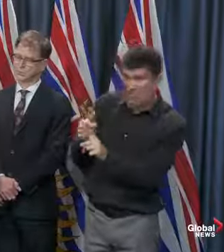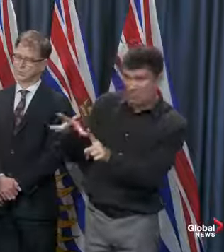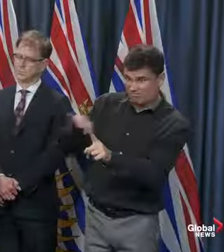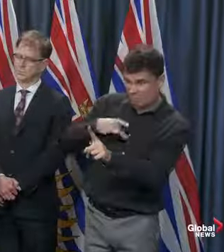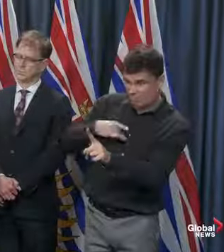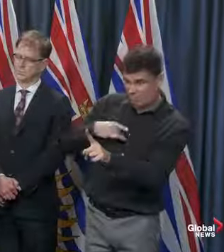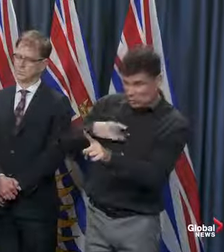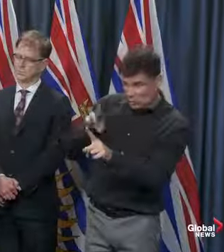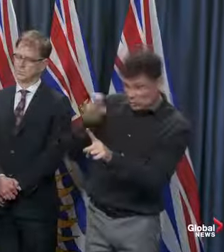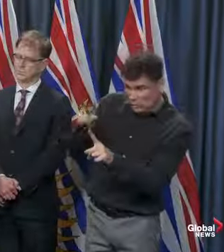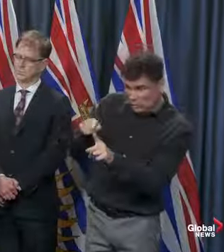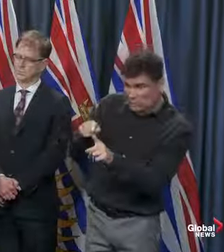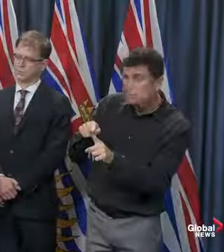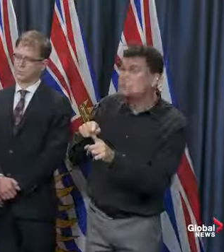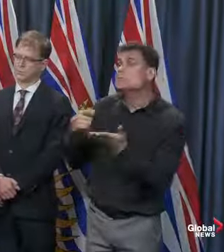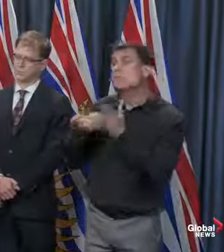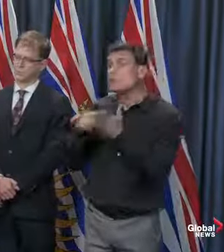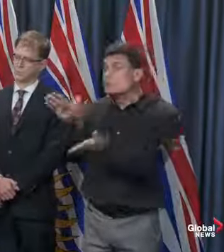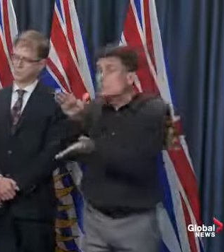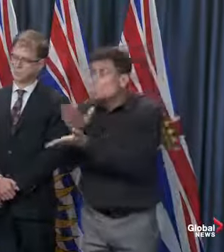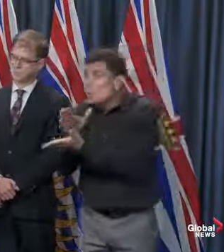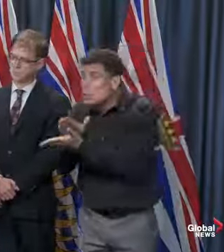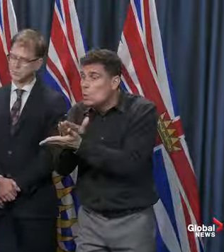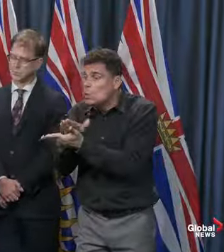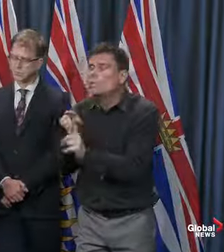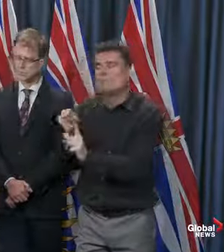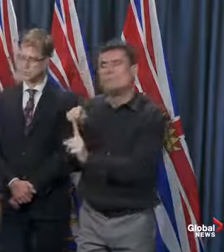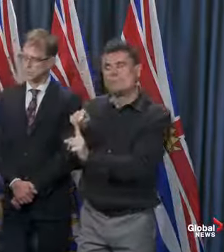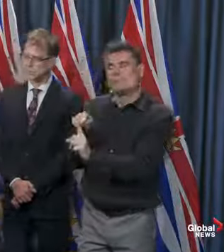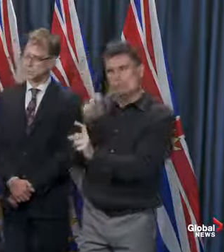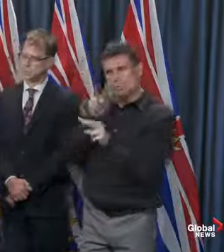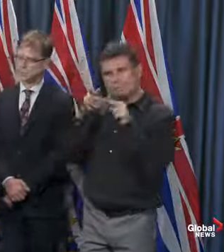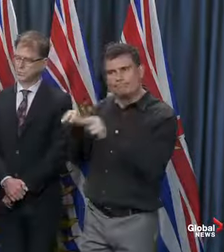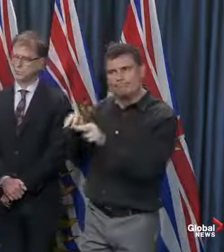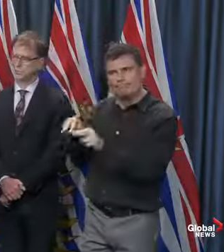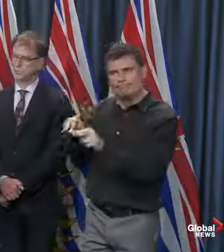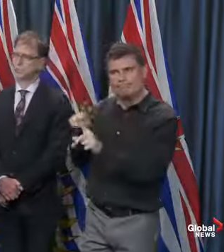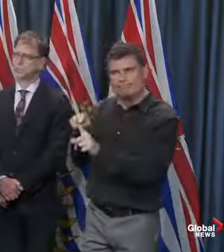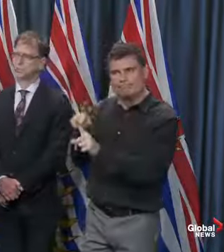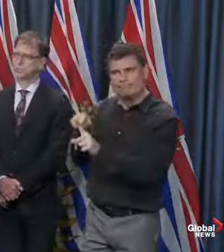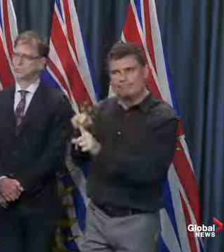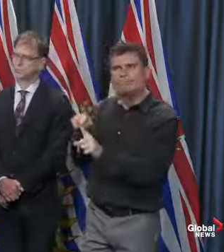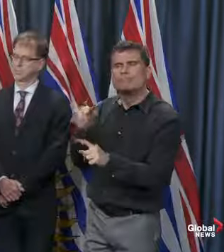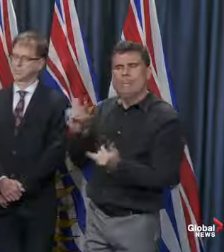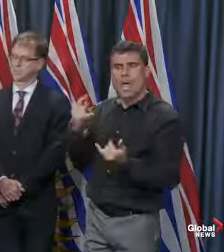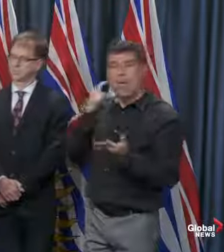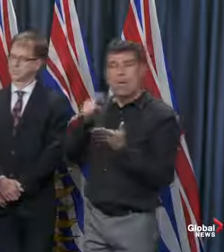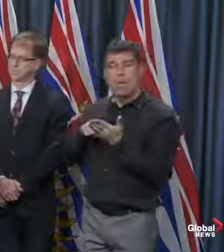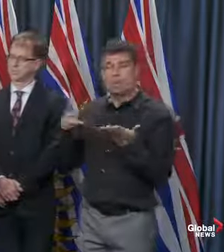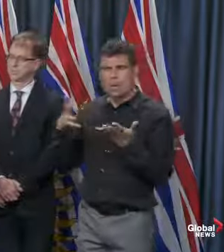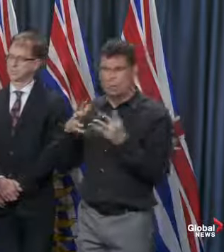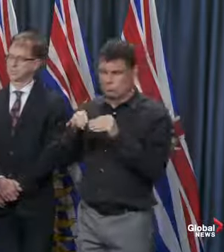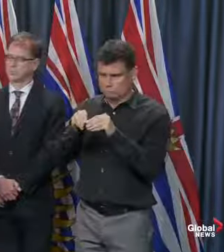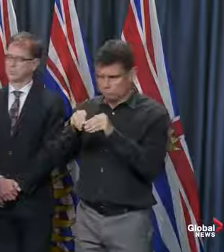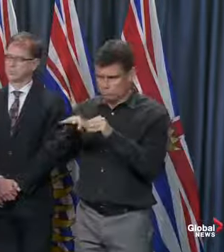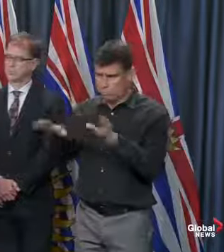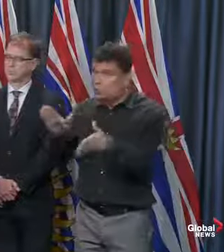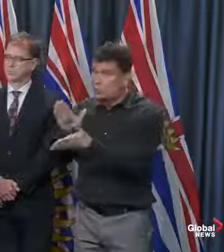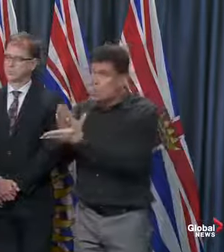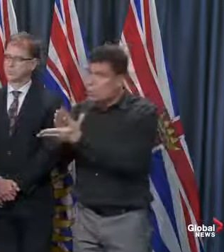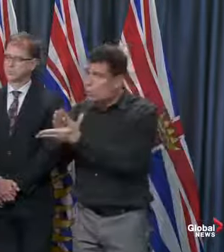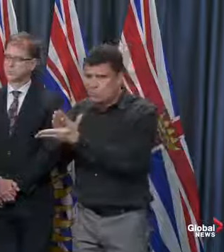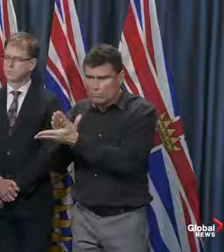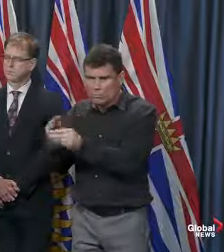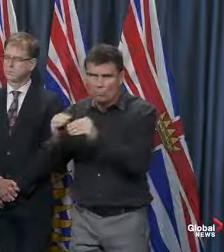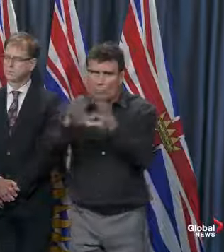settings. As it's starting to move into many different communities, we'll see the risk doesn't